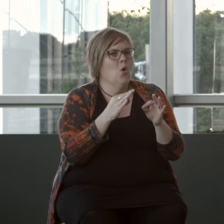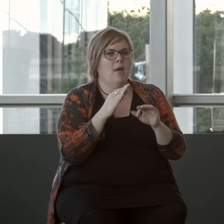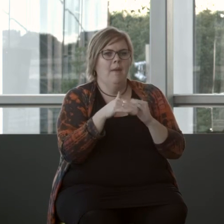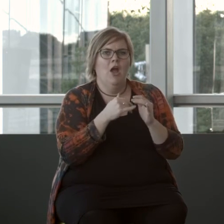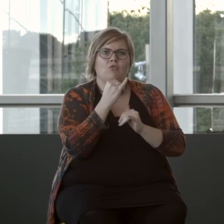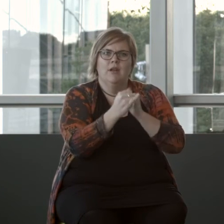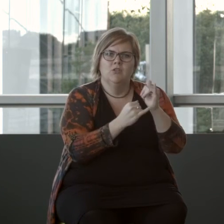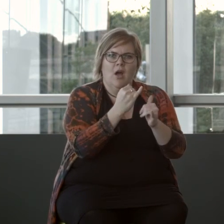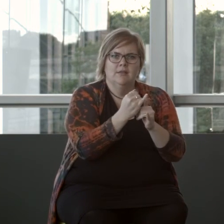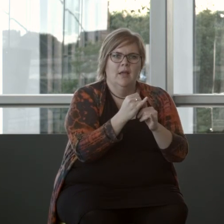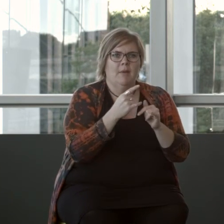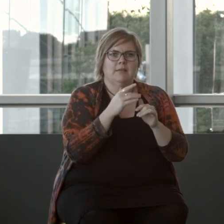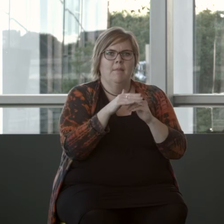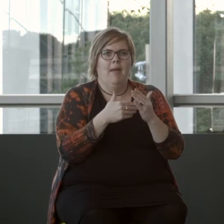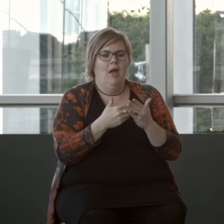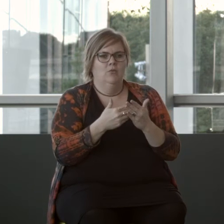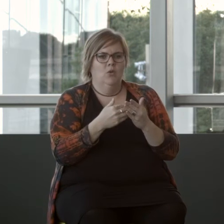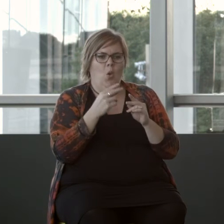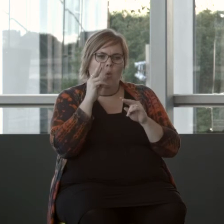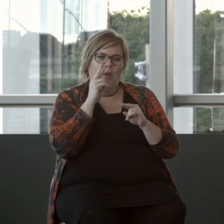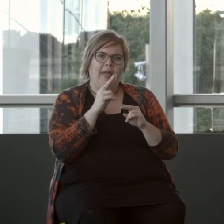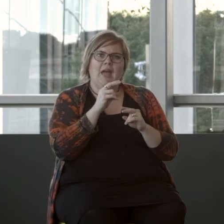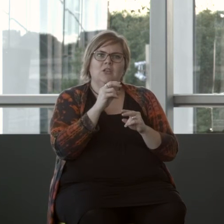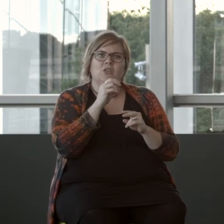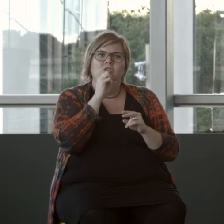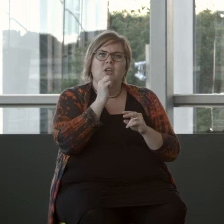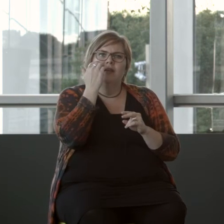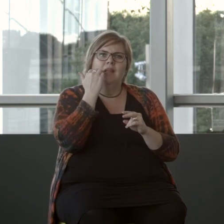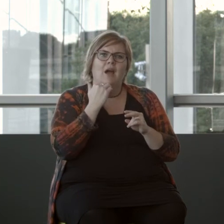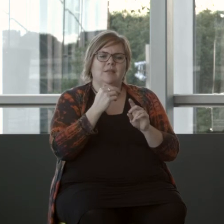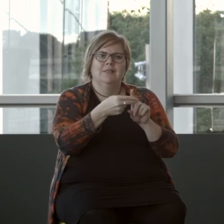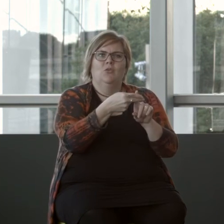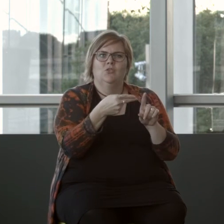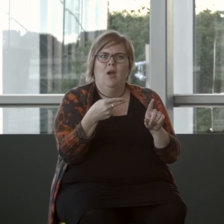and deconstructing gender stereotype. It's also about, I believe, also